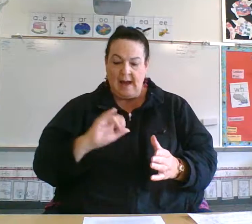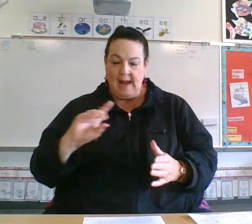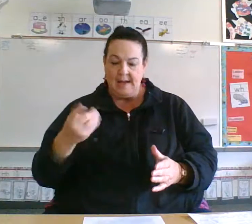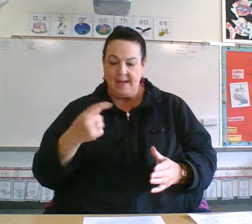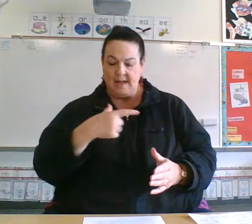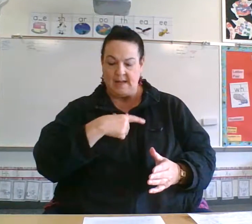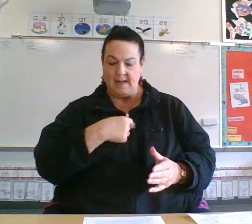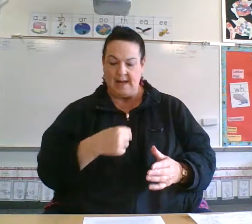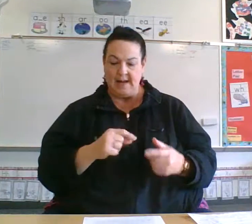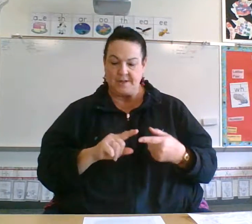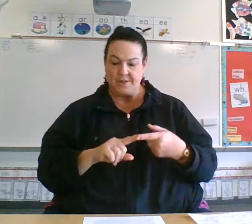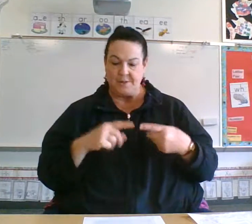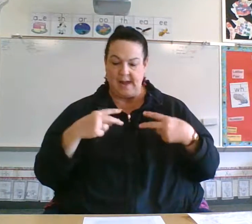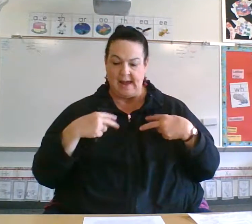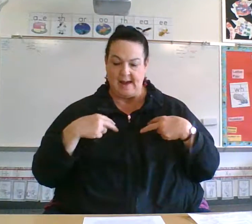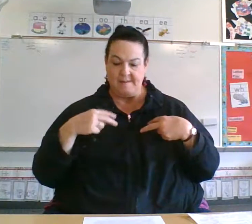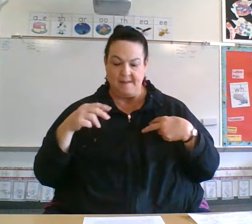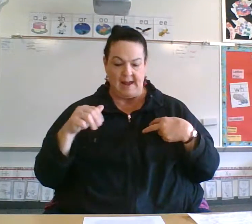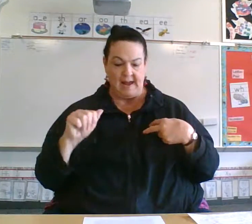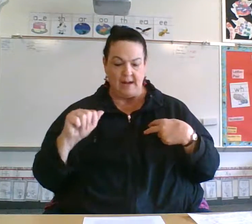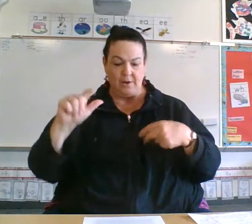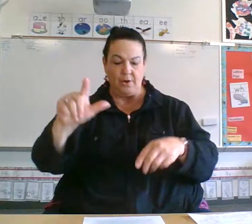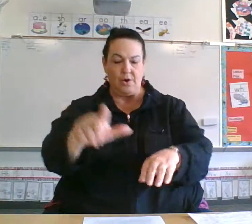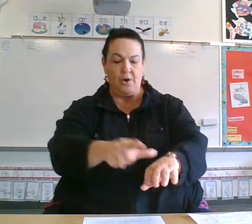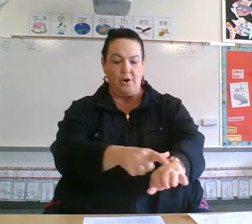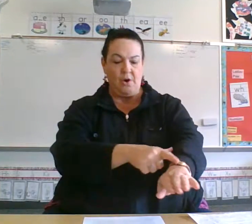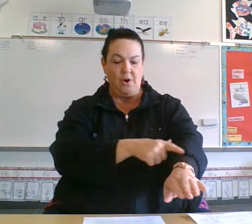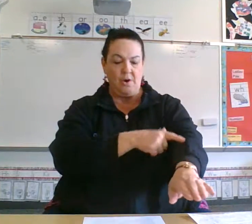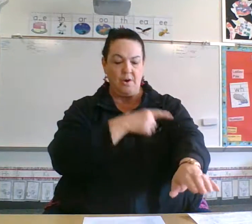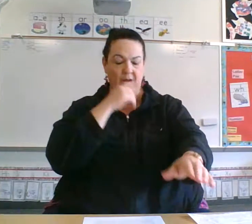I'd like to have a long